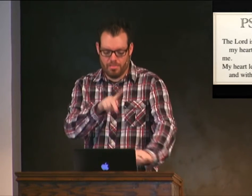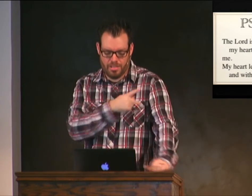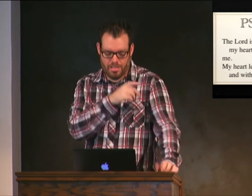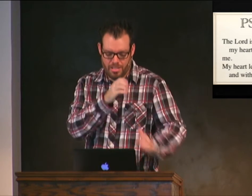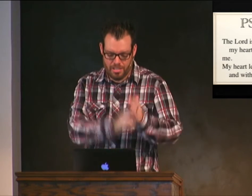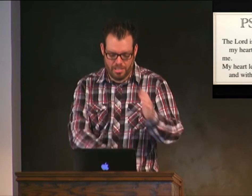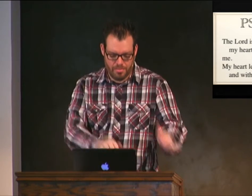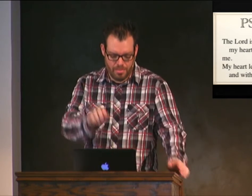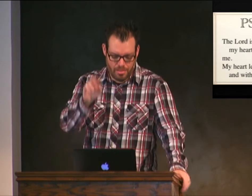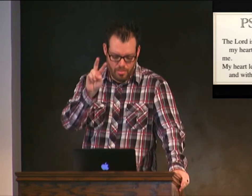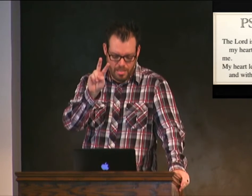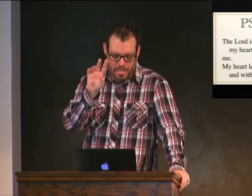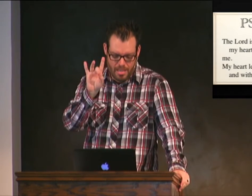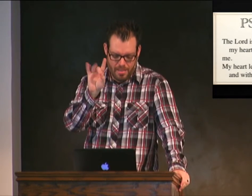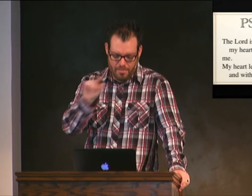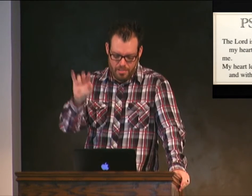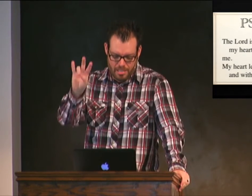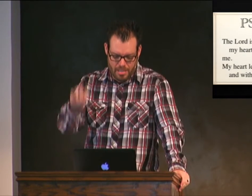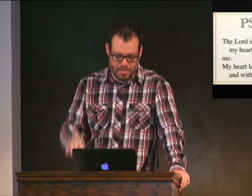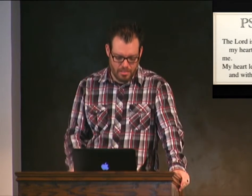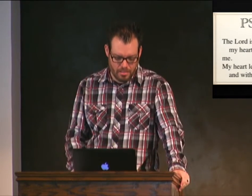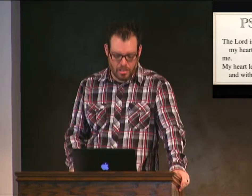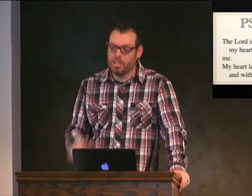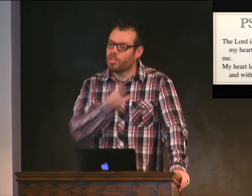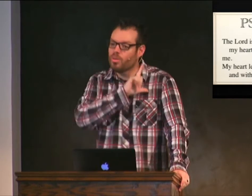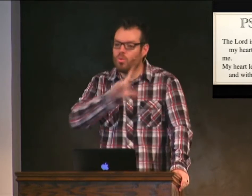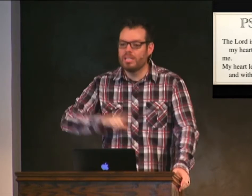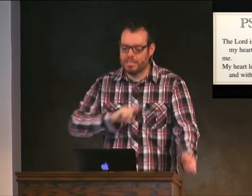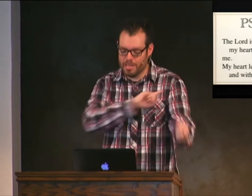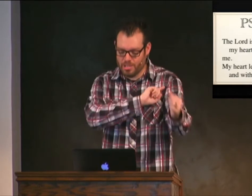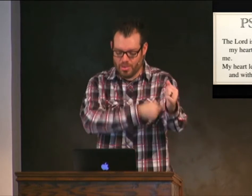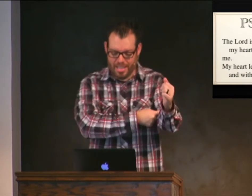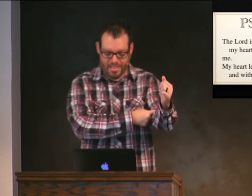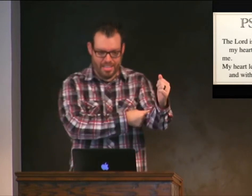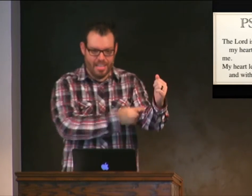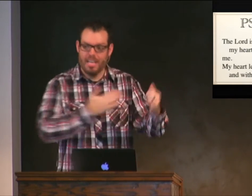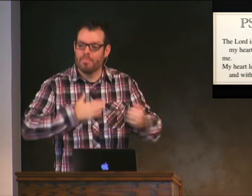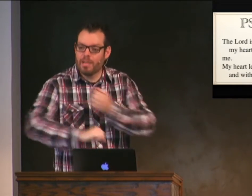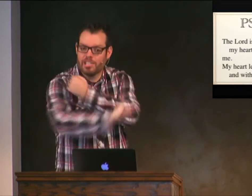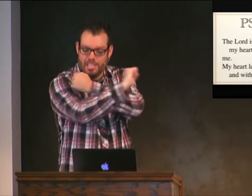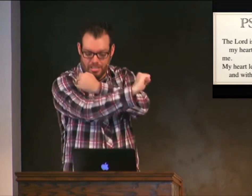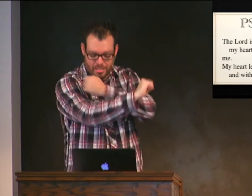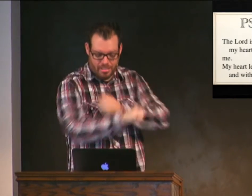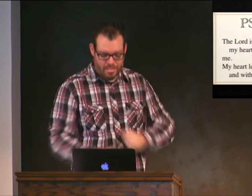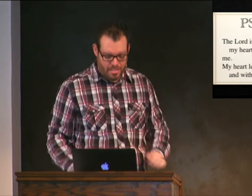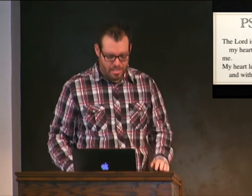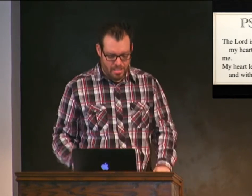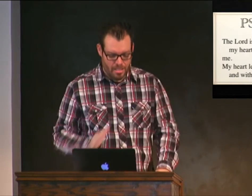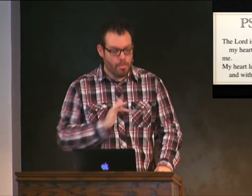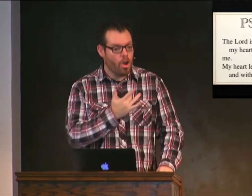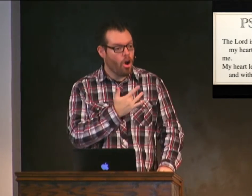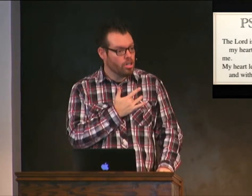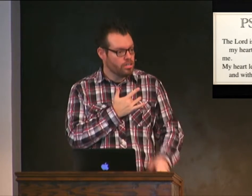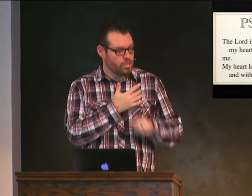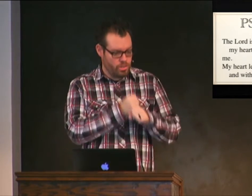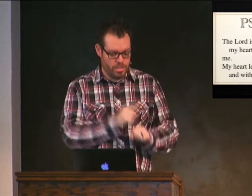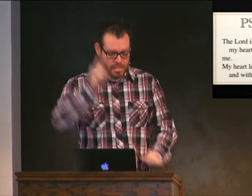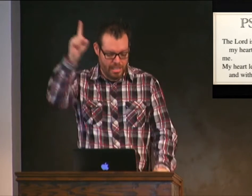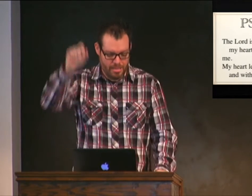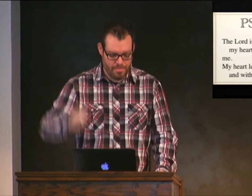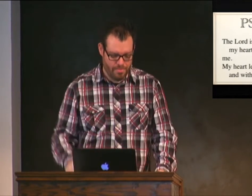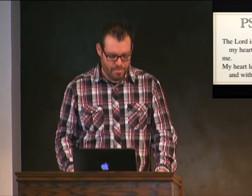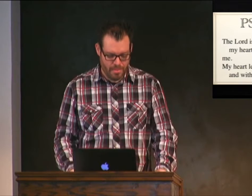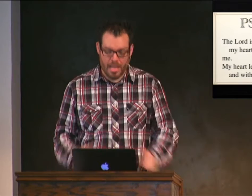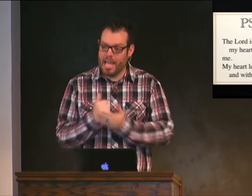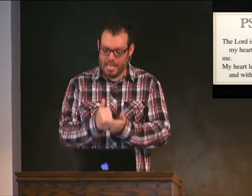For Psalms chapter 28, verse 7. The Lord is my strength, my shield. My heart